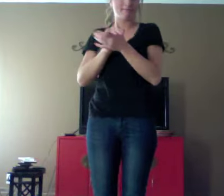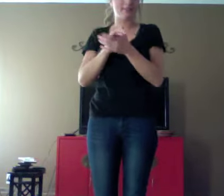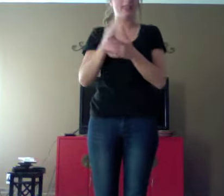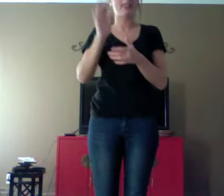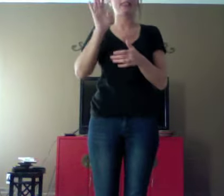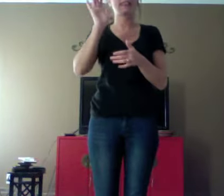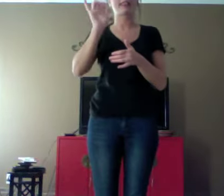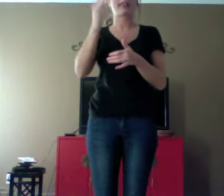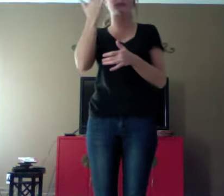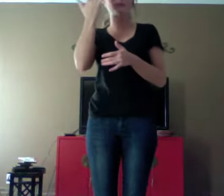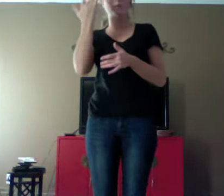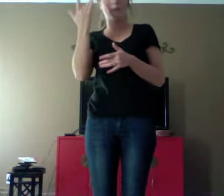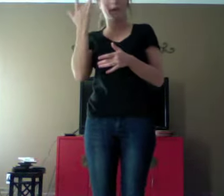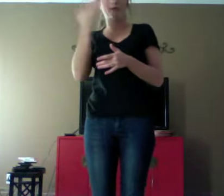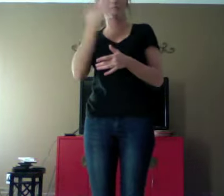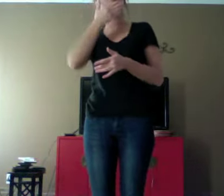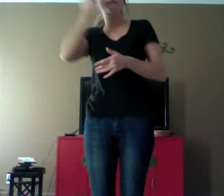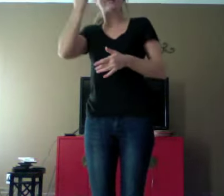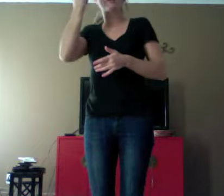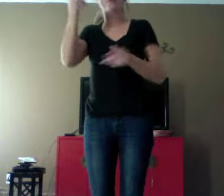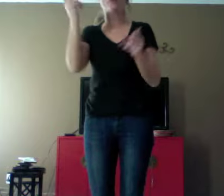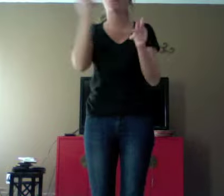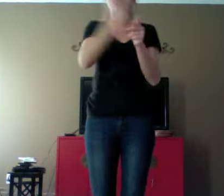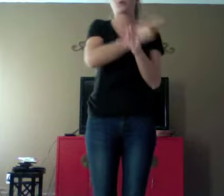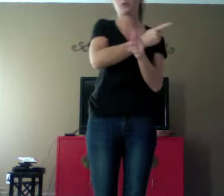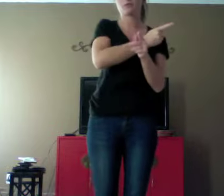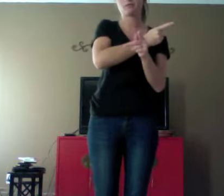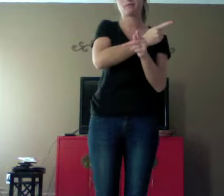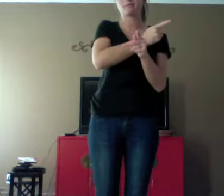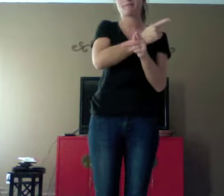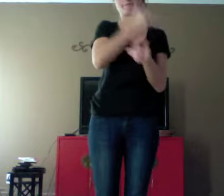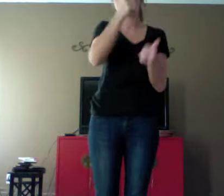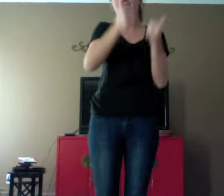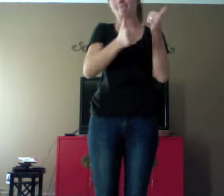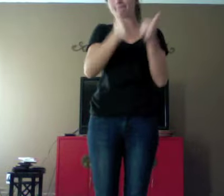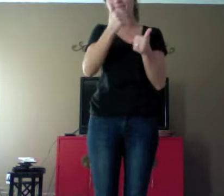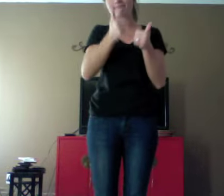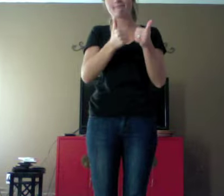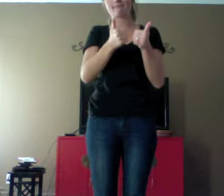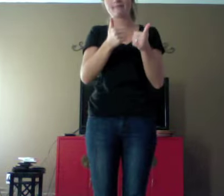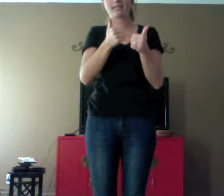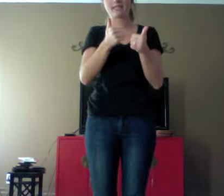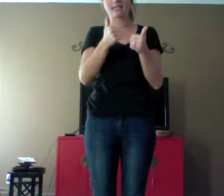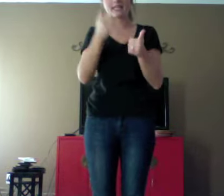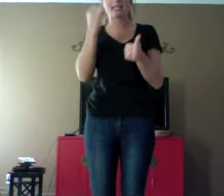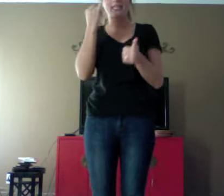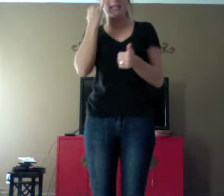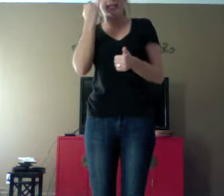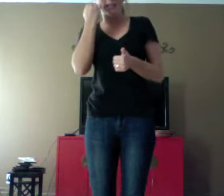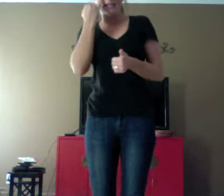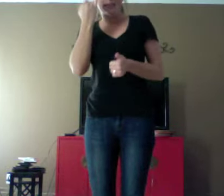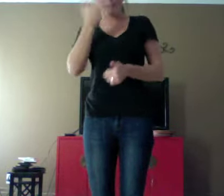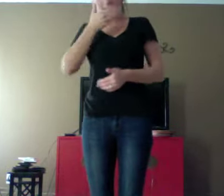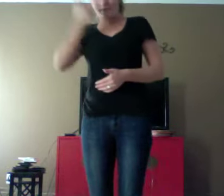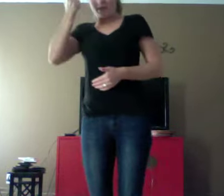it's going to be worse. But whether it's better or whether it's worse, I promise you, according to the Word of God, you can still have a